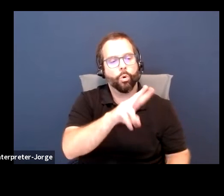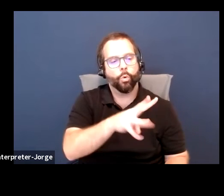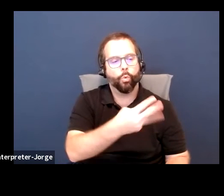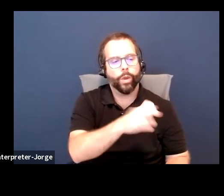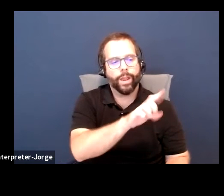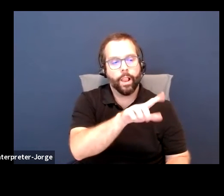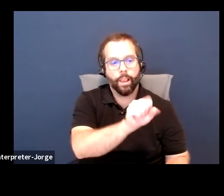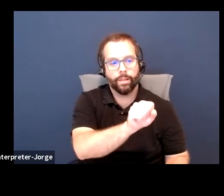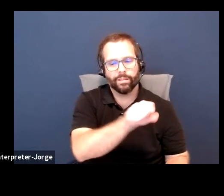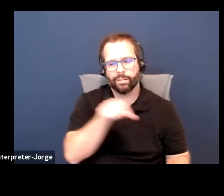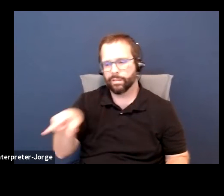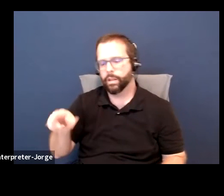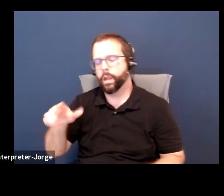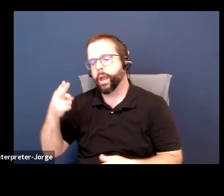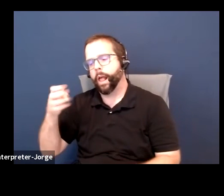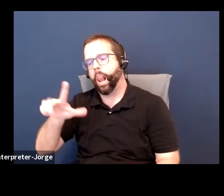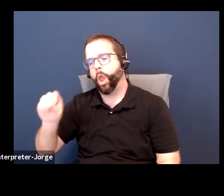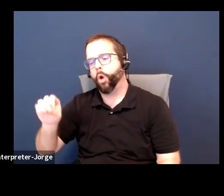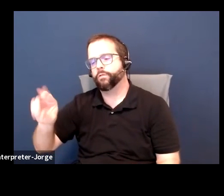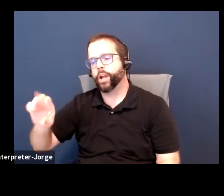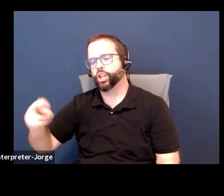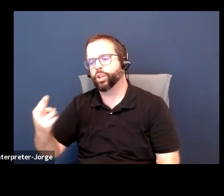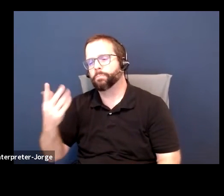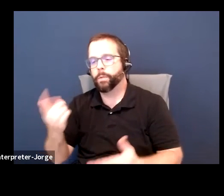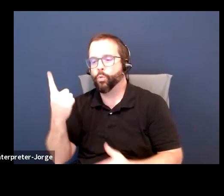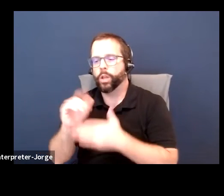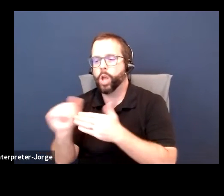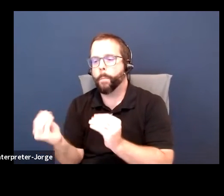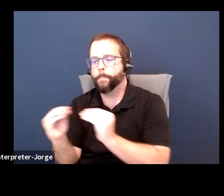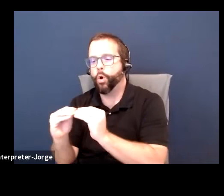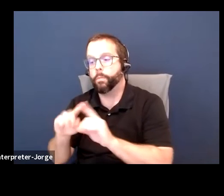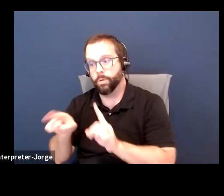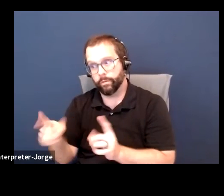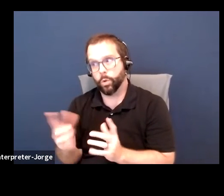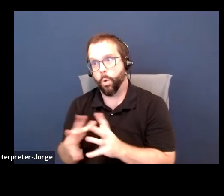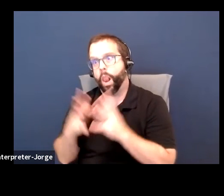you. That will be another approach that'll be funded through an MCO.